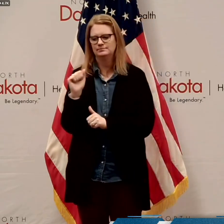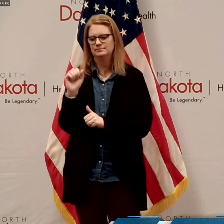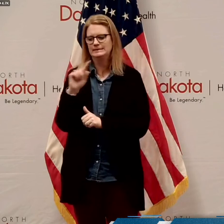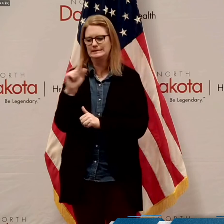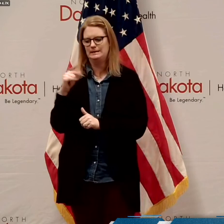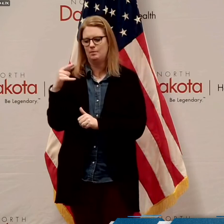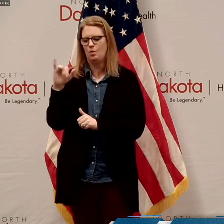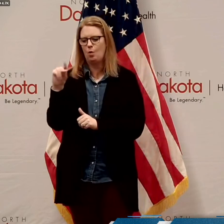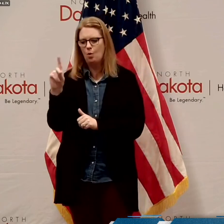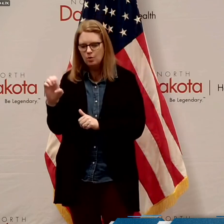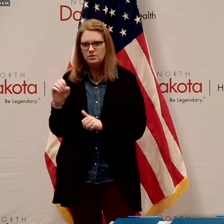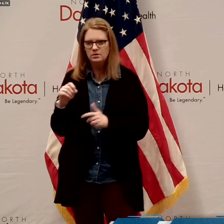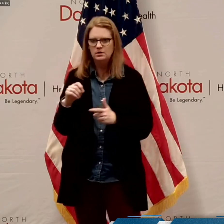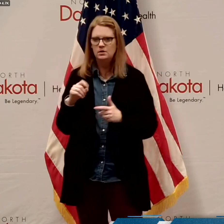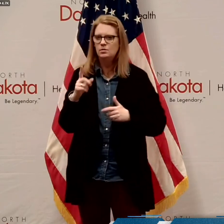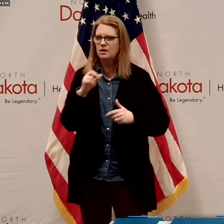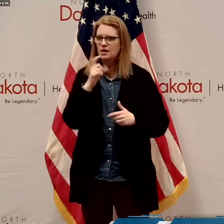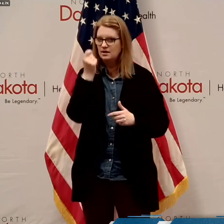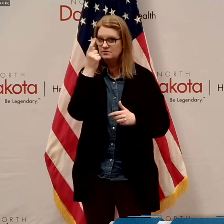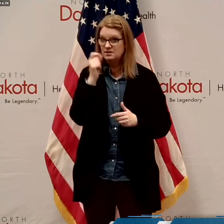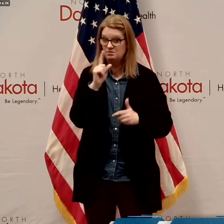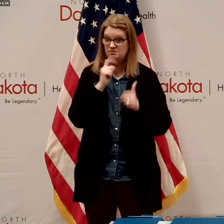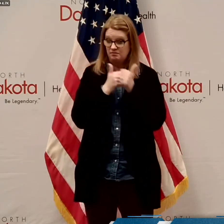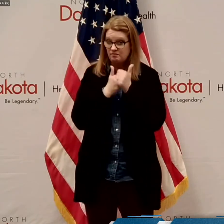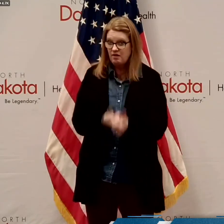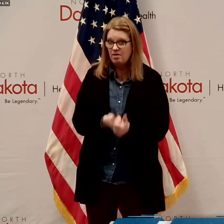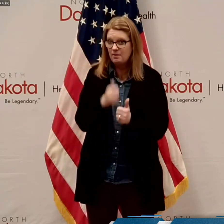laws and not, but